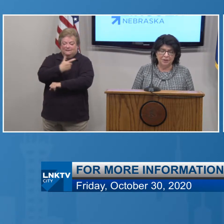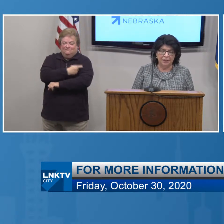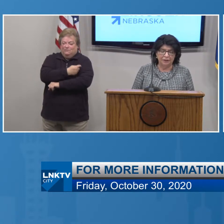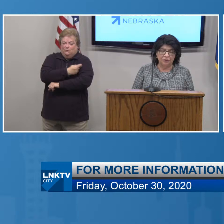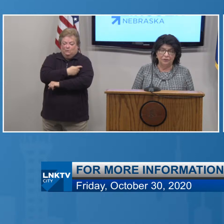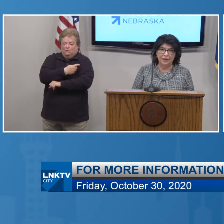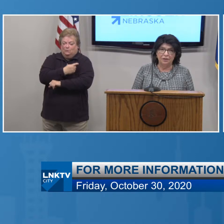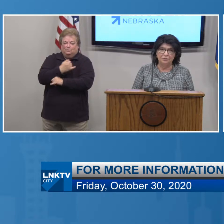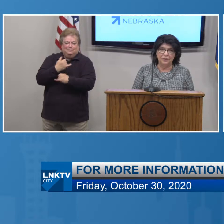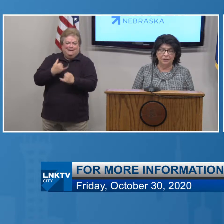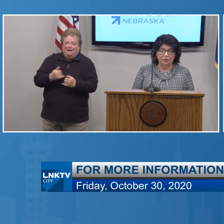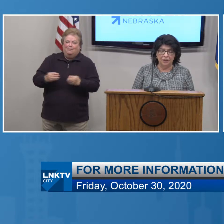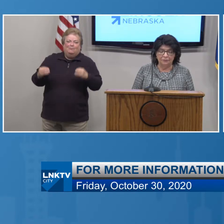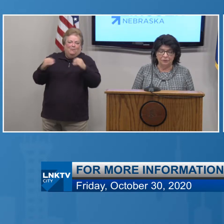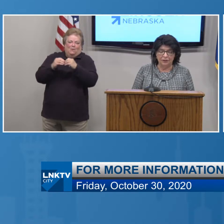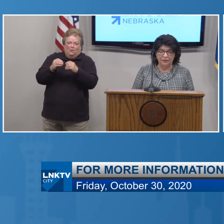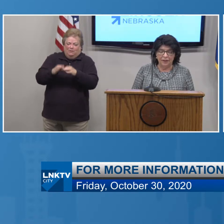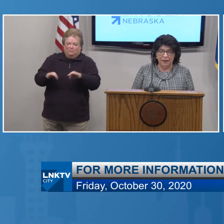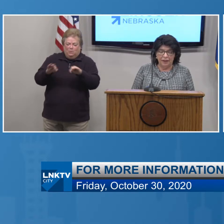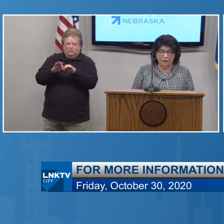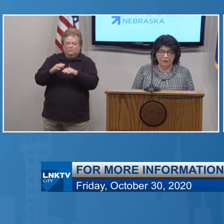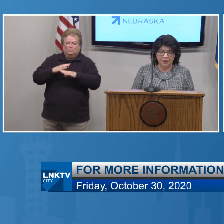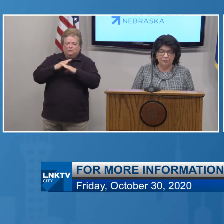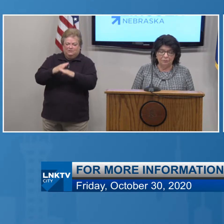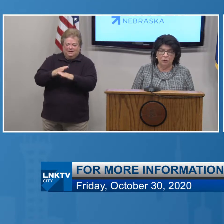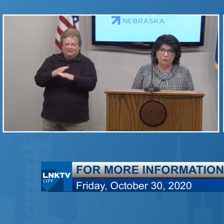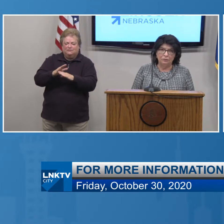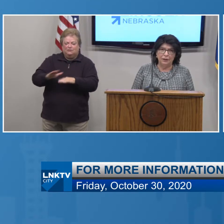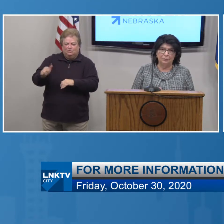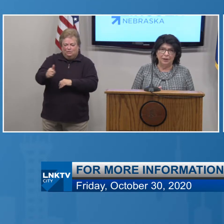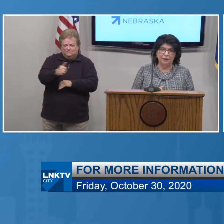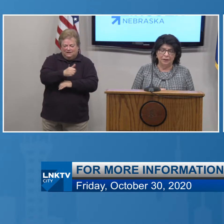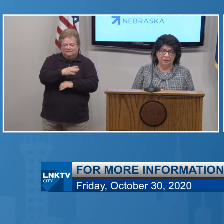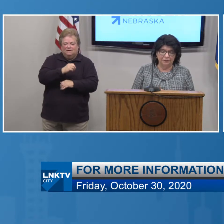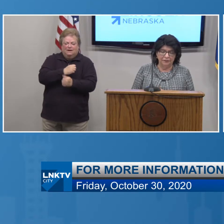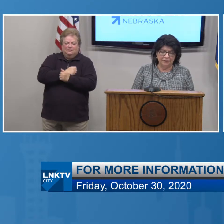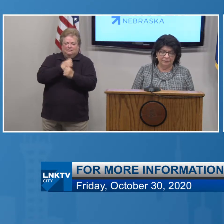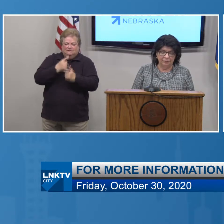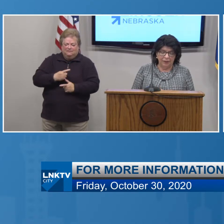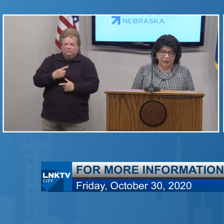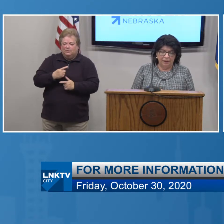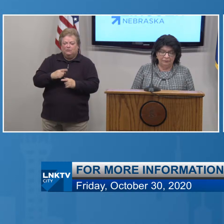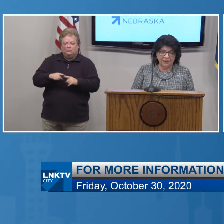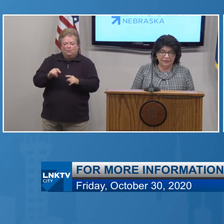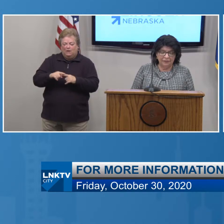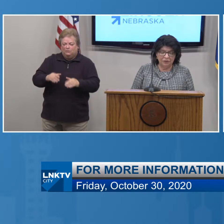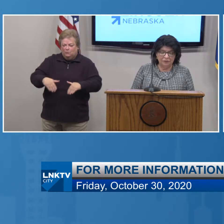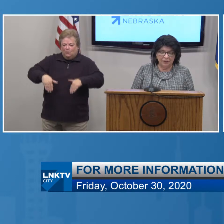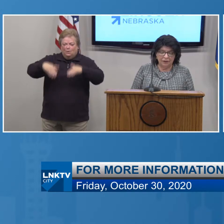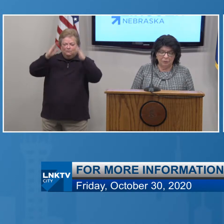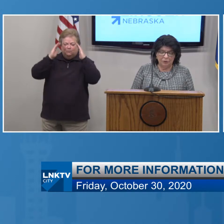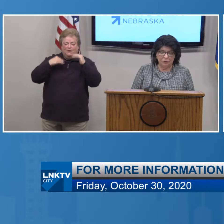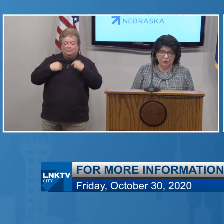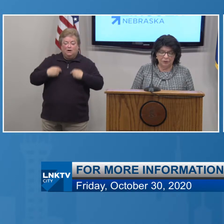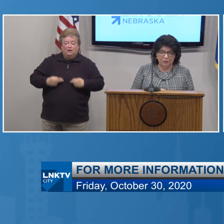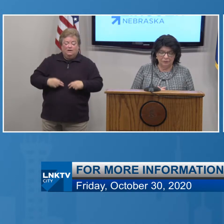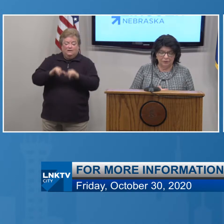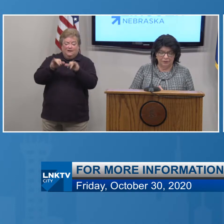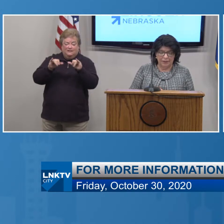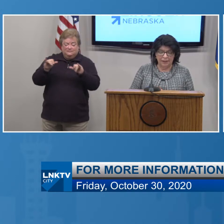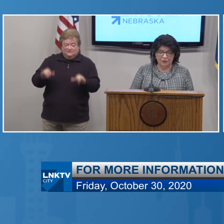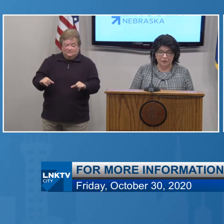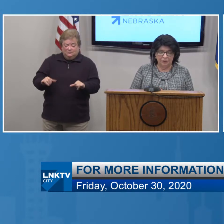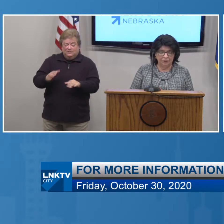to protect yourself and your loved ones and to keep from overwhelming our health system. Vaccines are available through